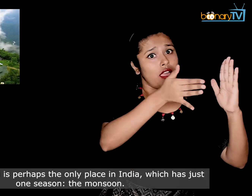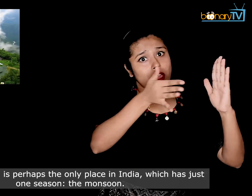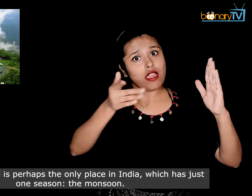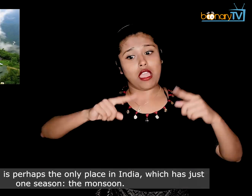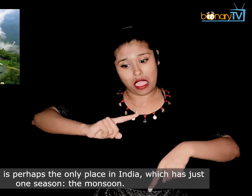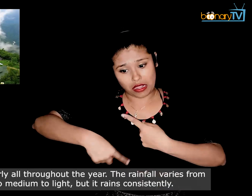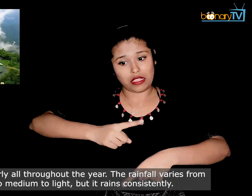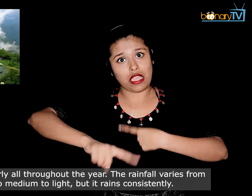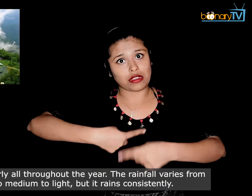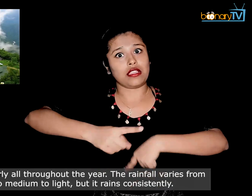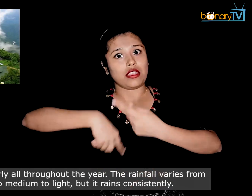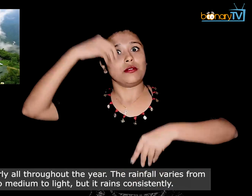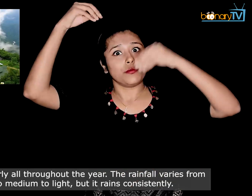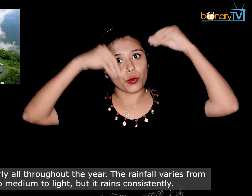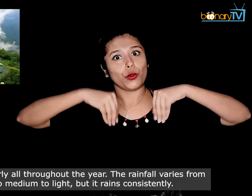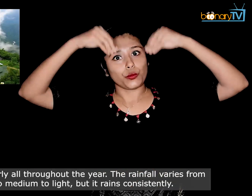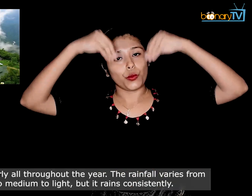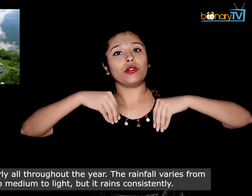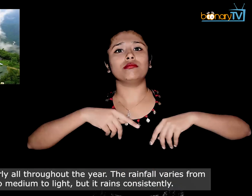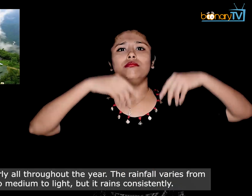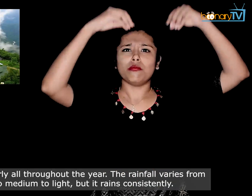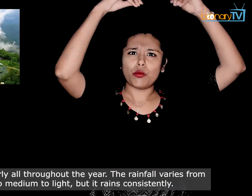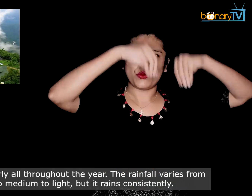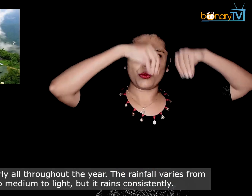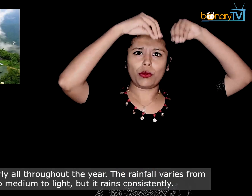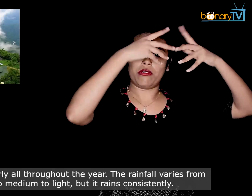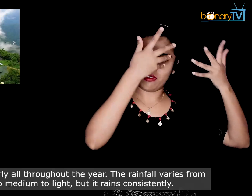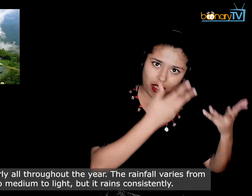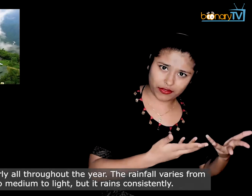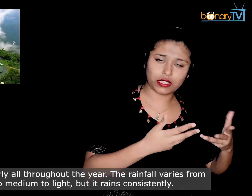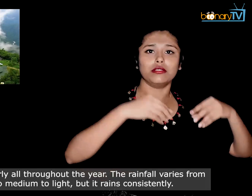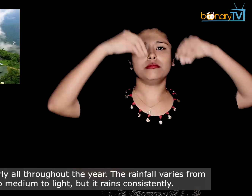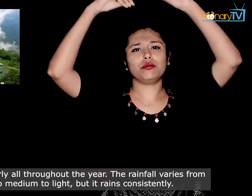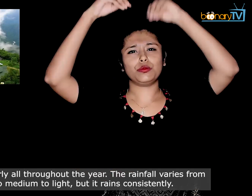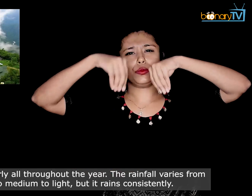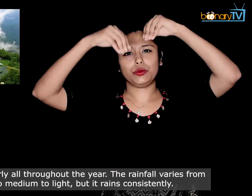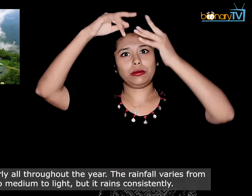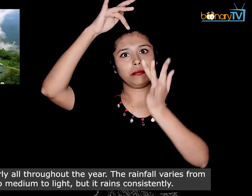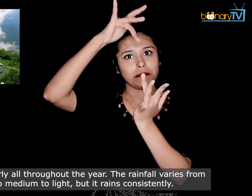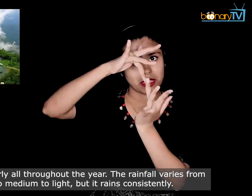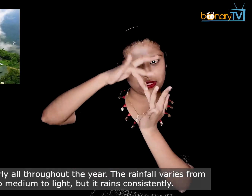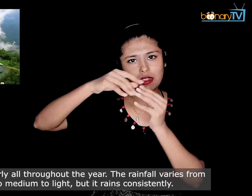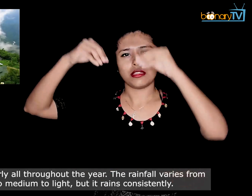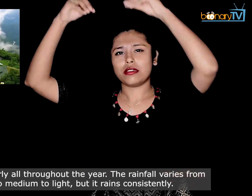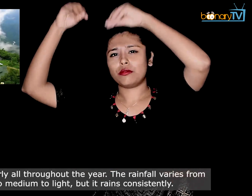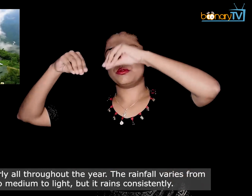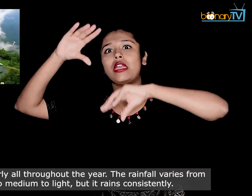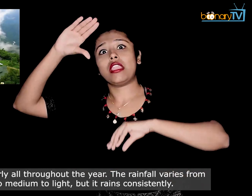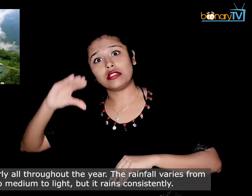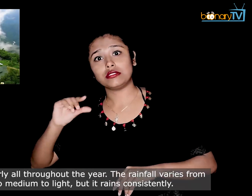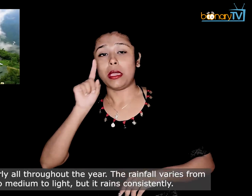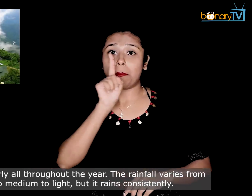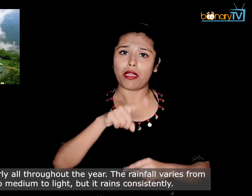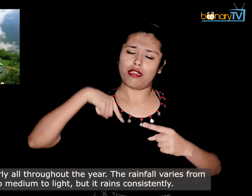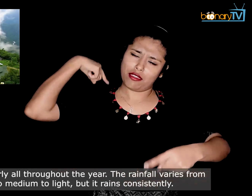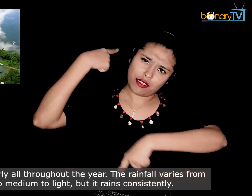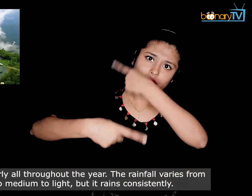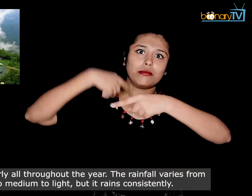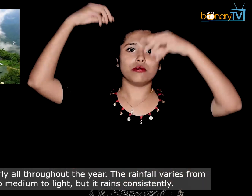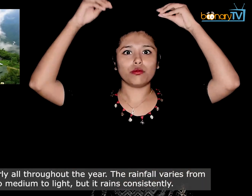monsoon. It has rain nearly all throughout the year. The rainfall varies from heavy to medium to light, but